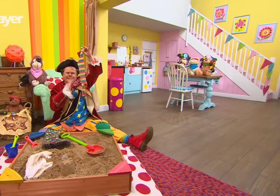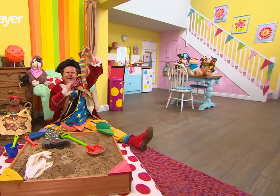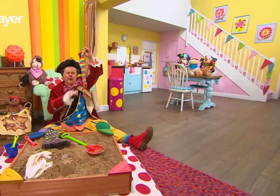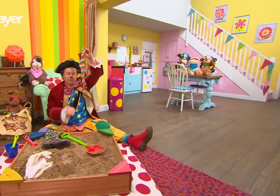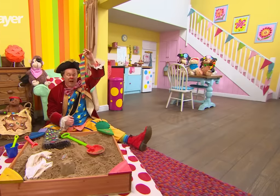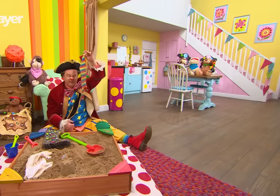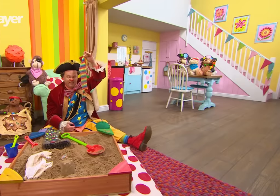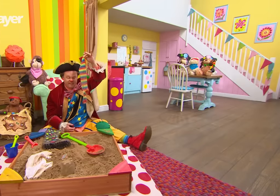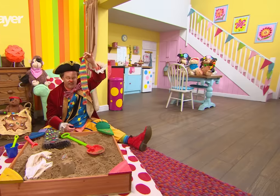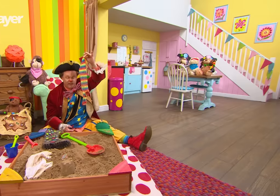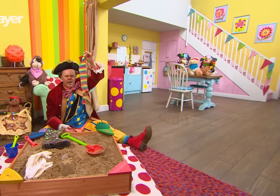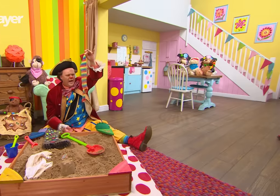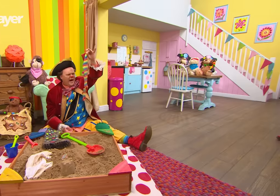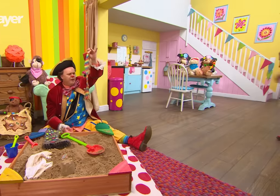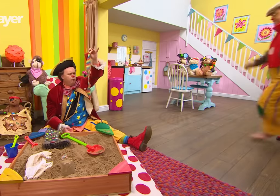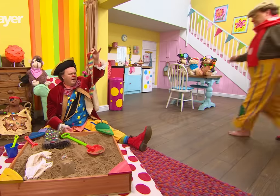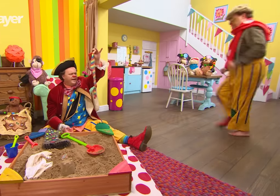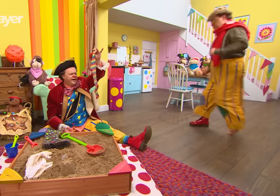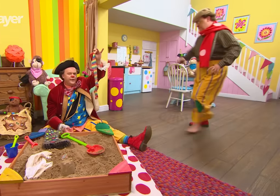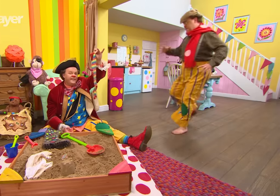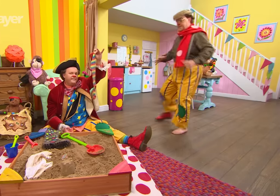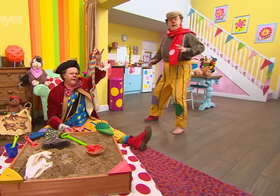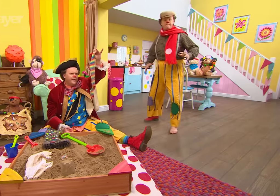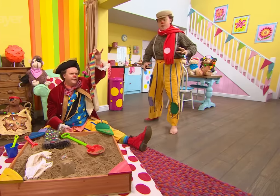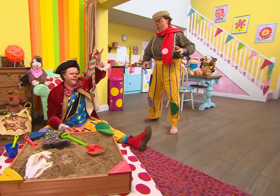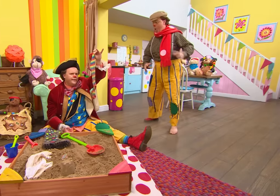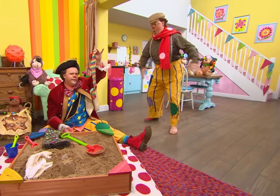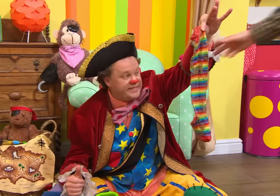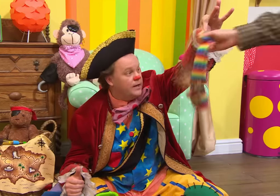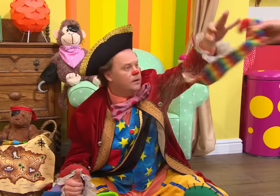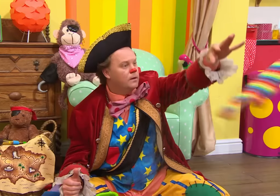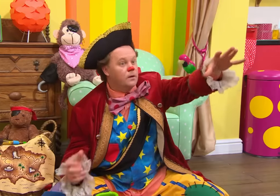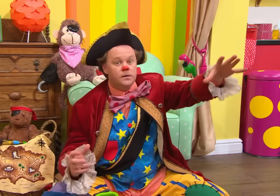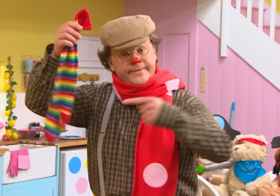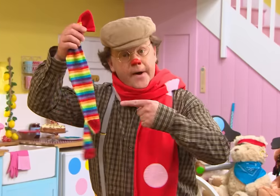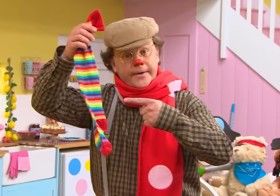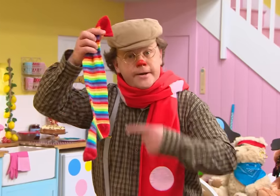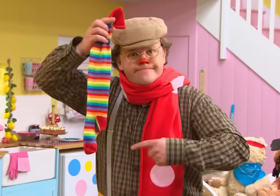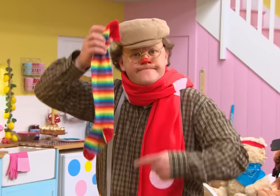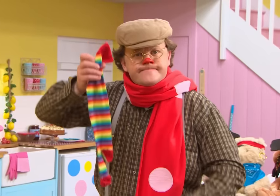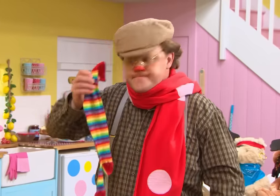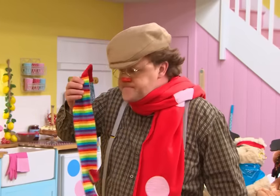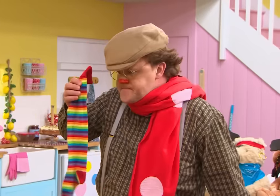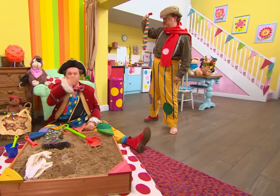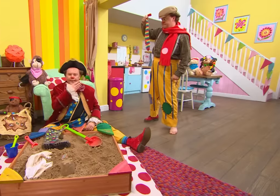sock! I wonder who this belongs to. My sock! Long